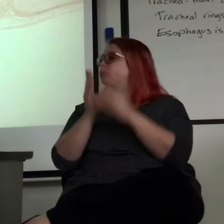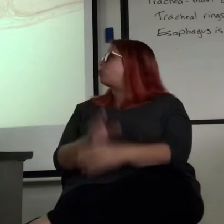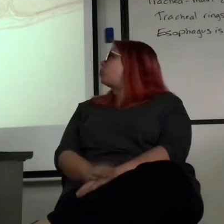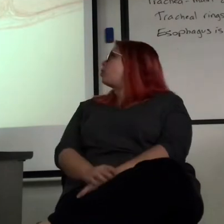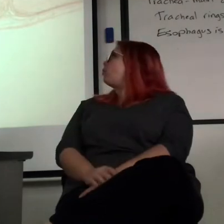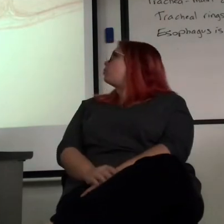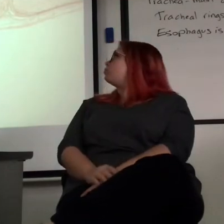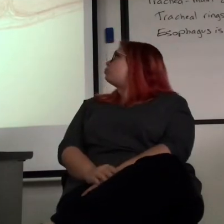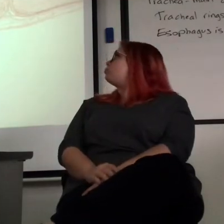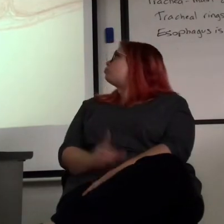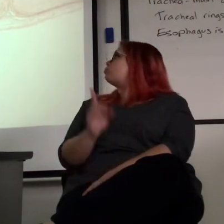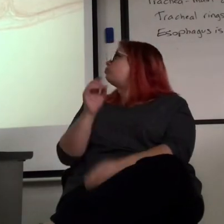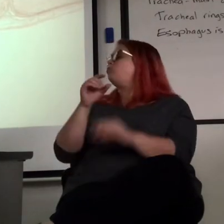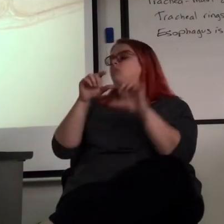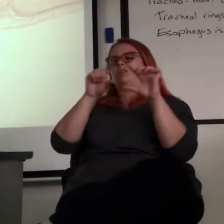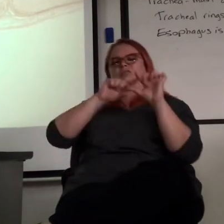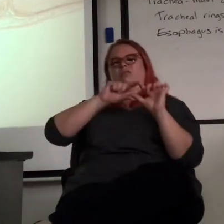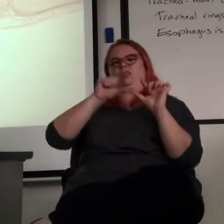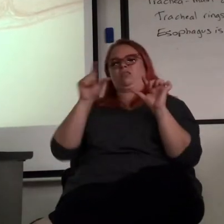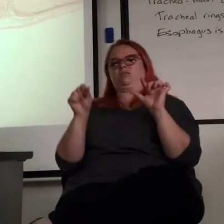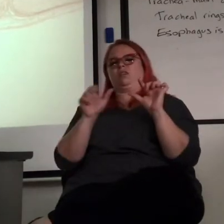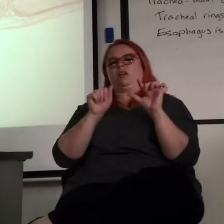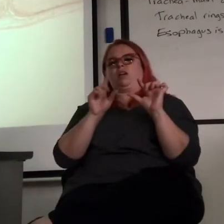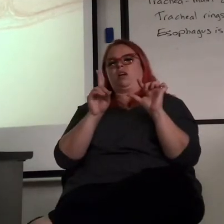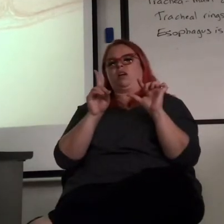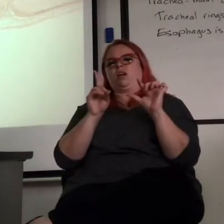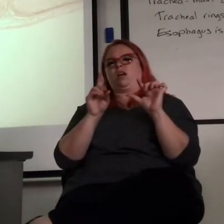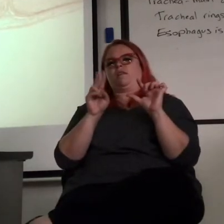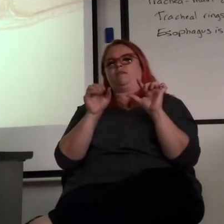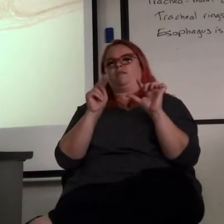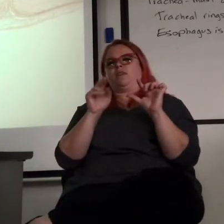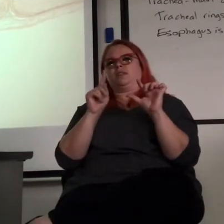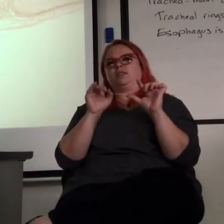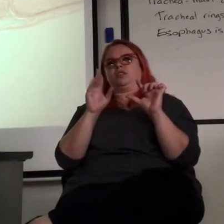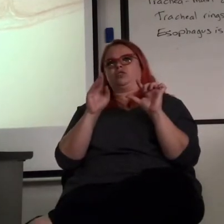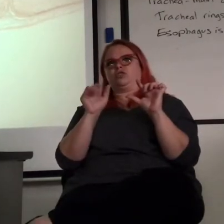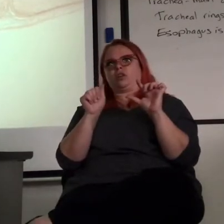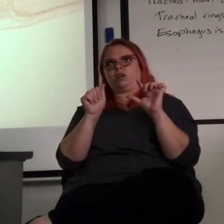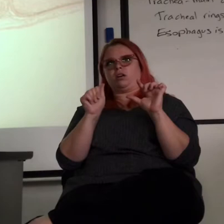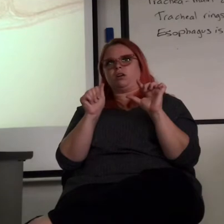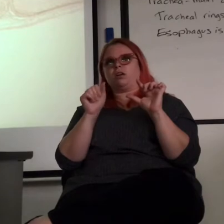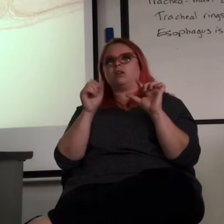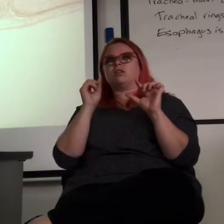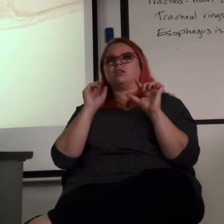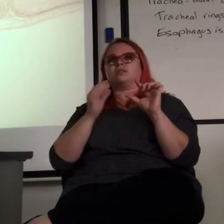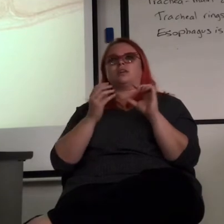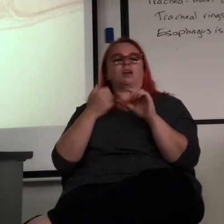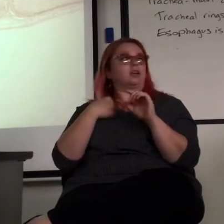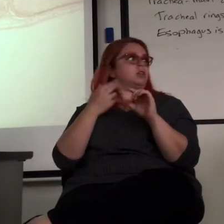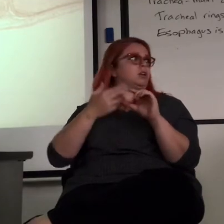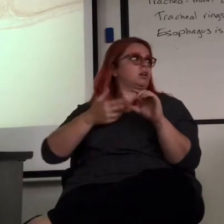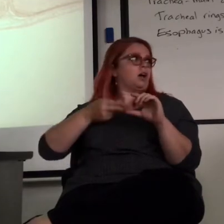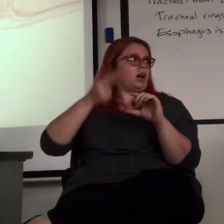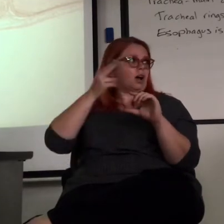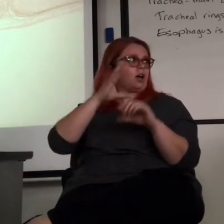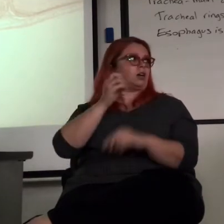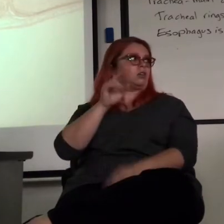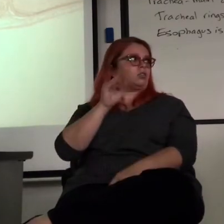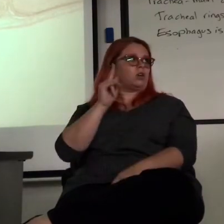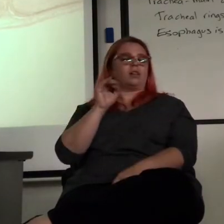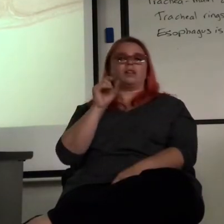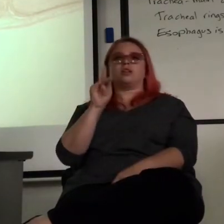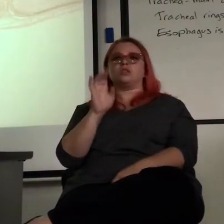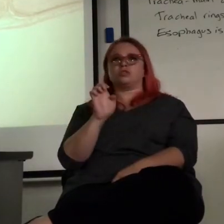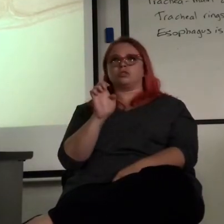here is adventitia. This is a cut cartilage ring. This is hyaline cartilage. Okay, so let's